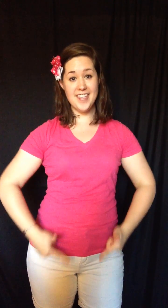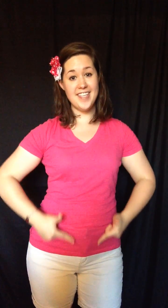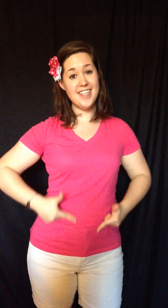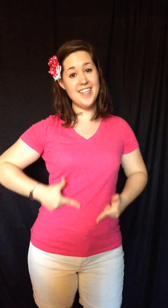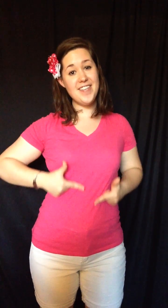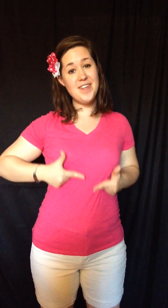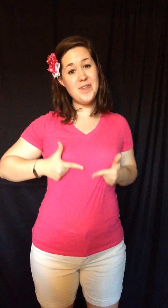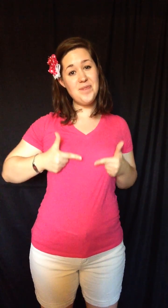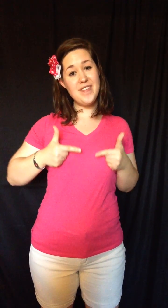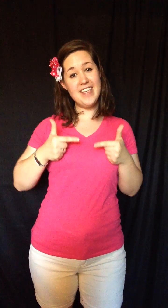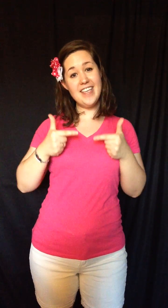in me